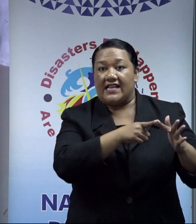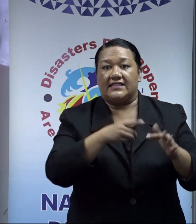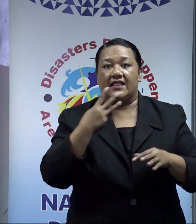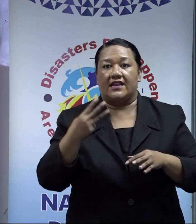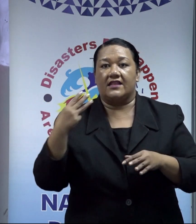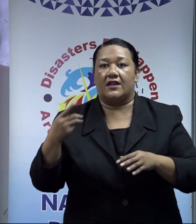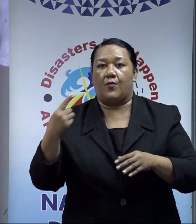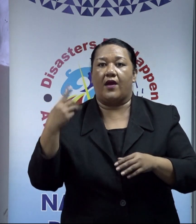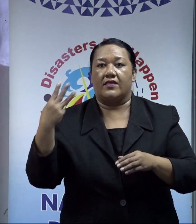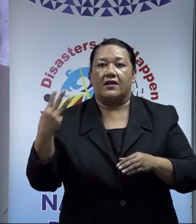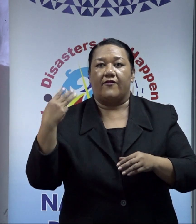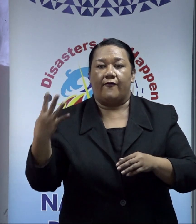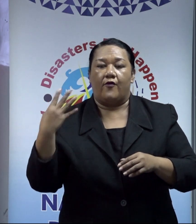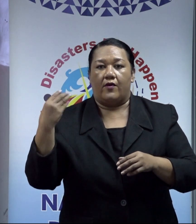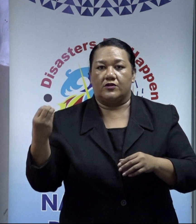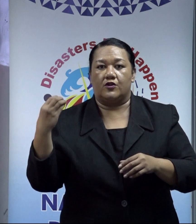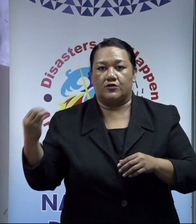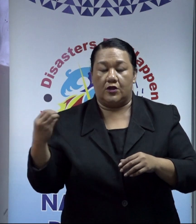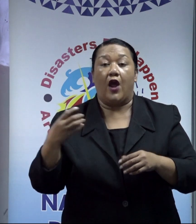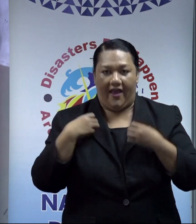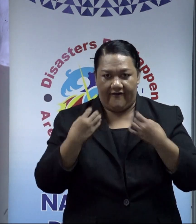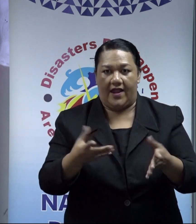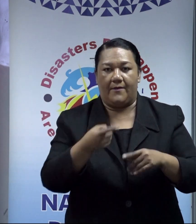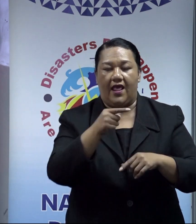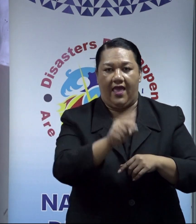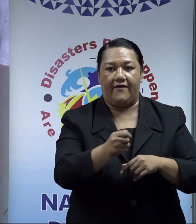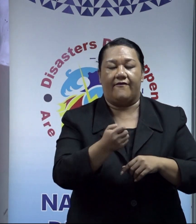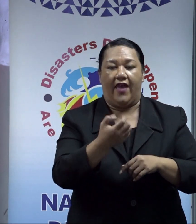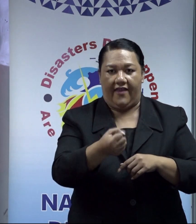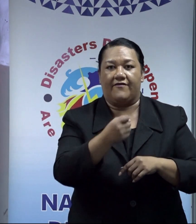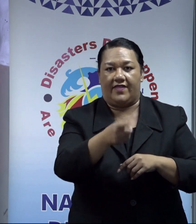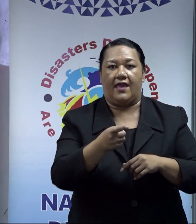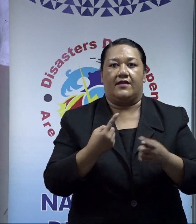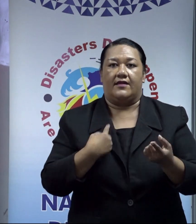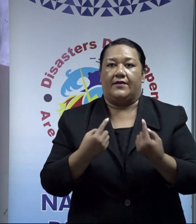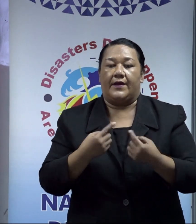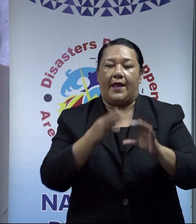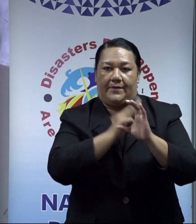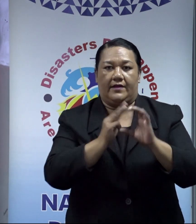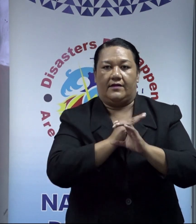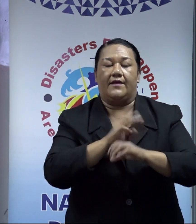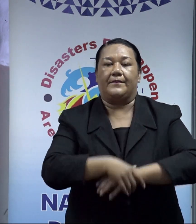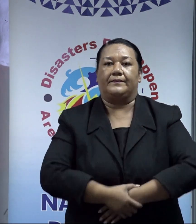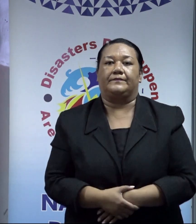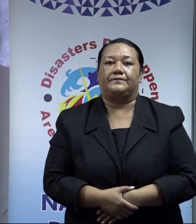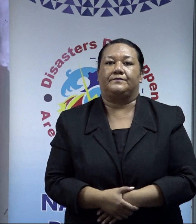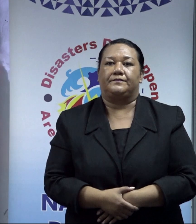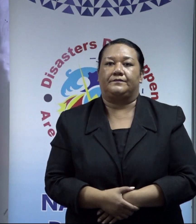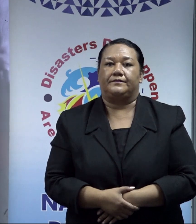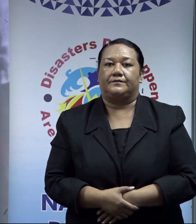3313400. These numbers are also available on our social media platform. Pinakavakalevu, and I'll take questions if there's